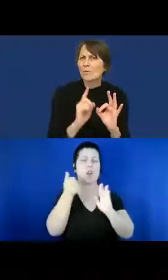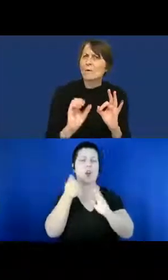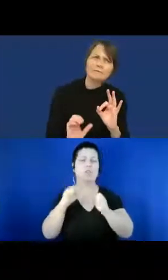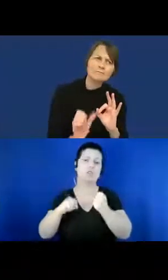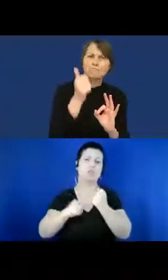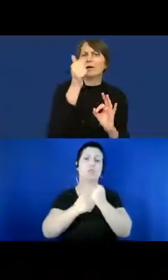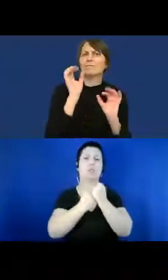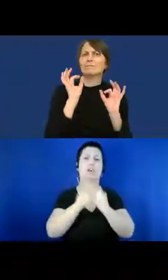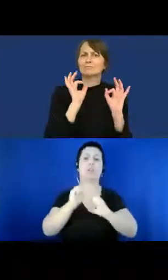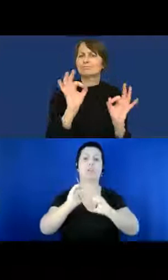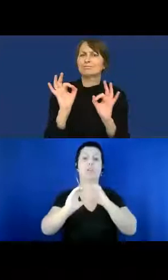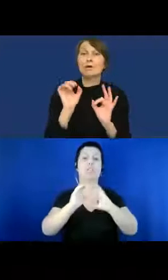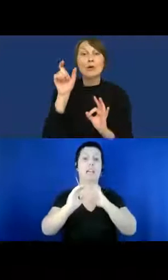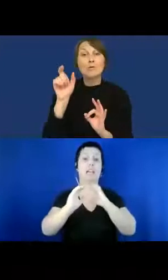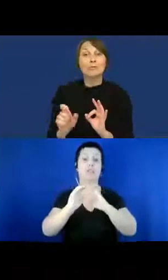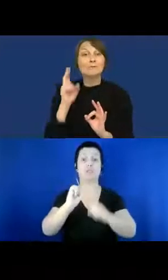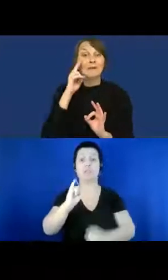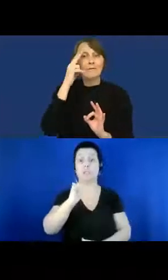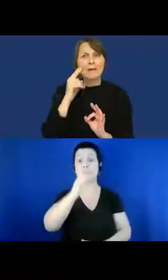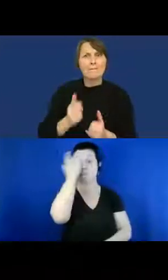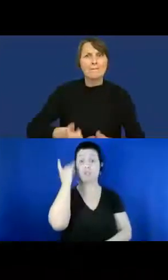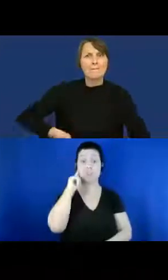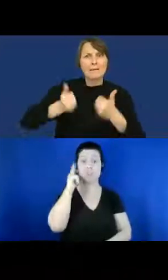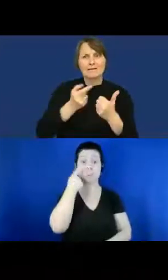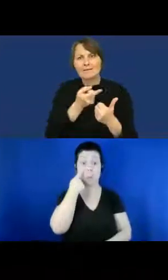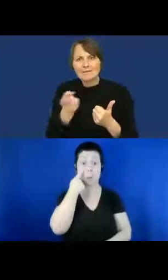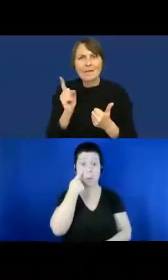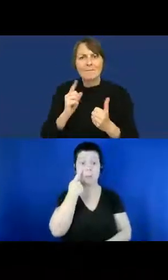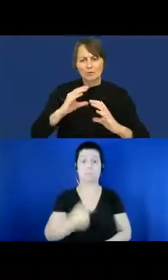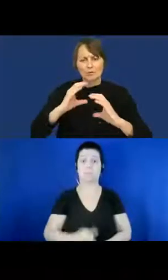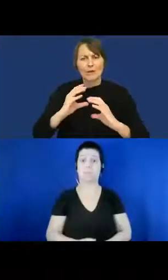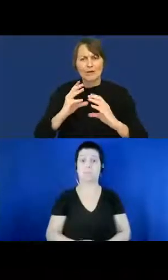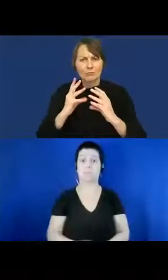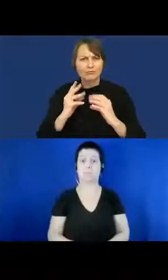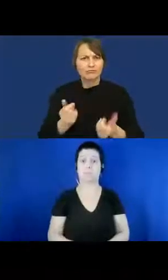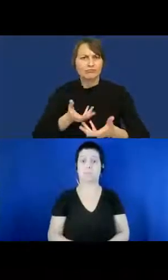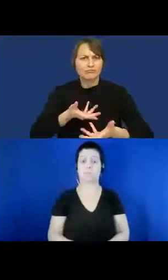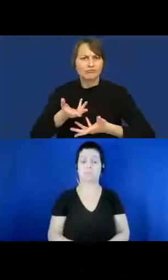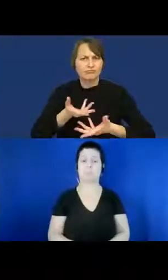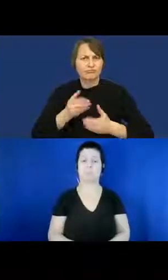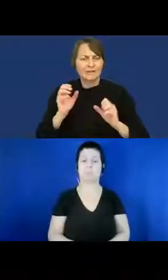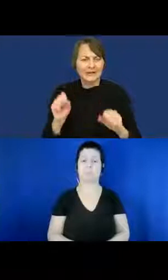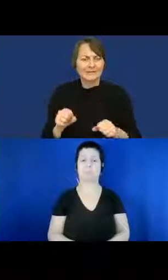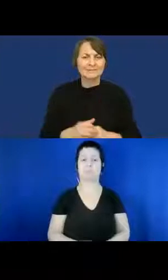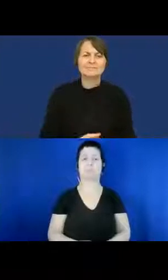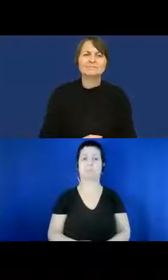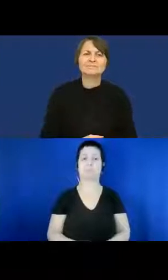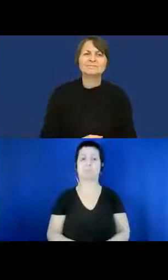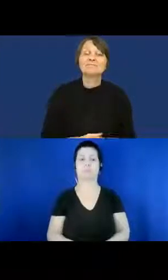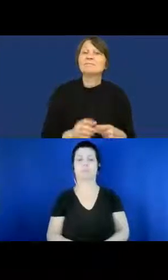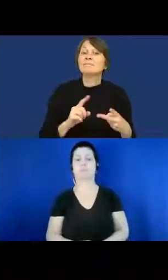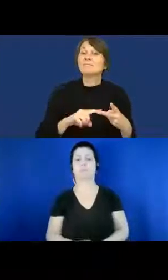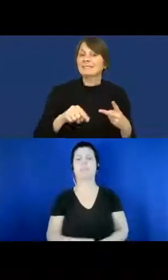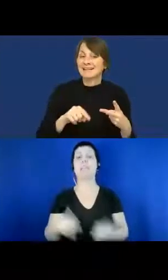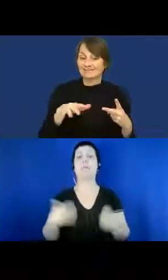for persons with deafblindness? In what social contexts should technology be